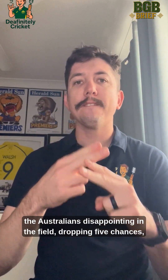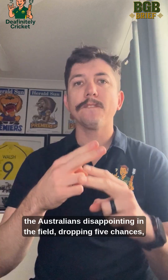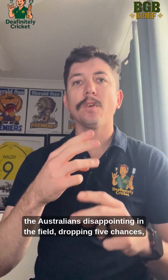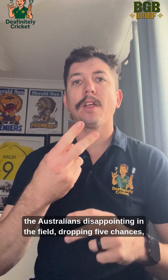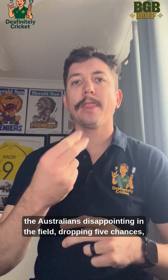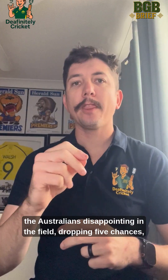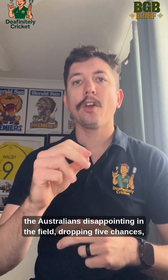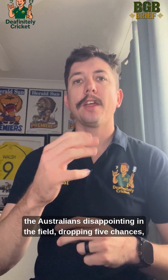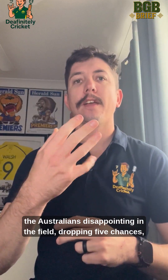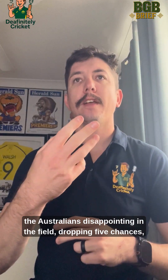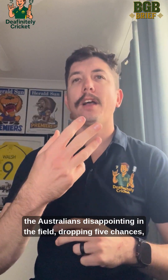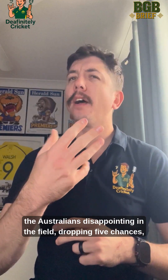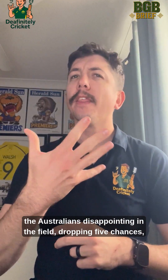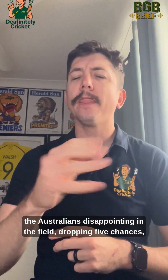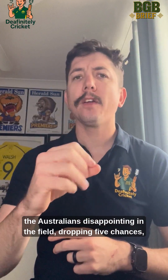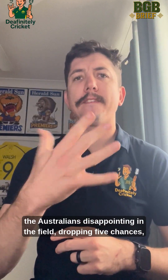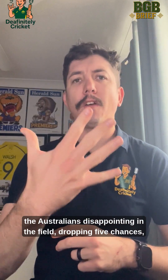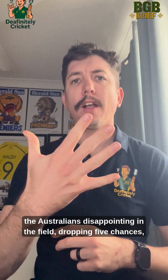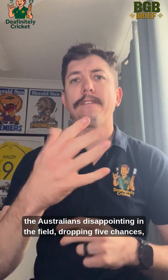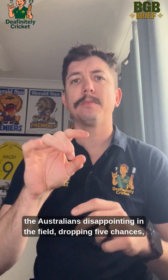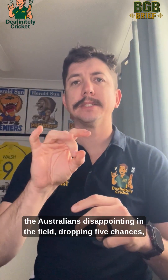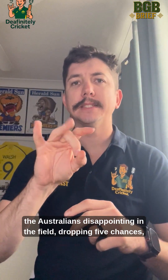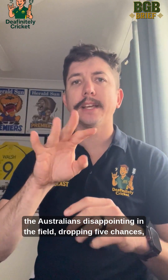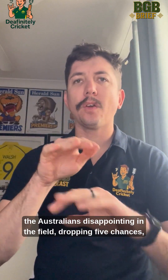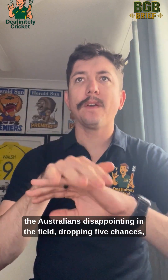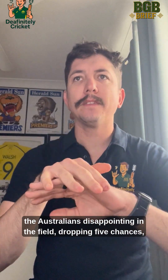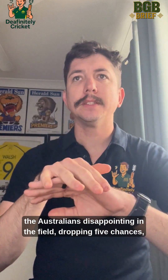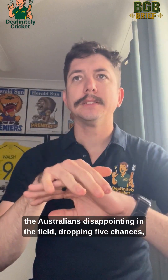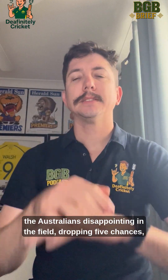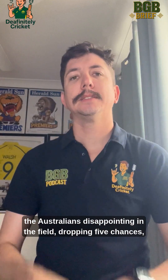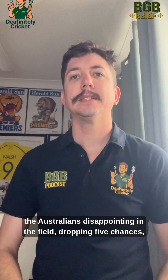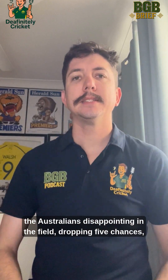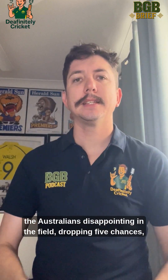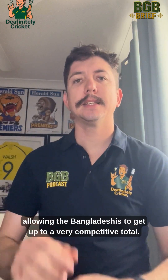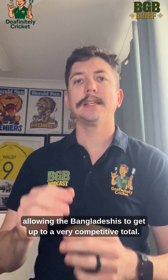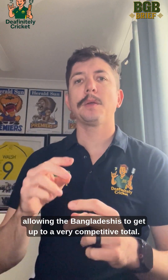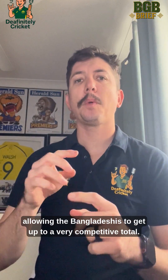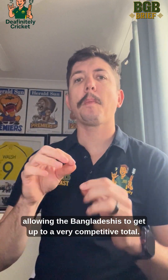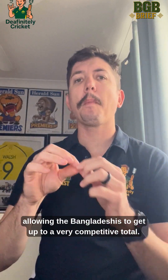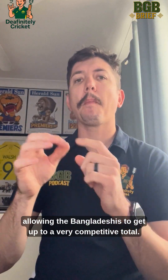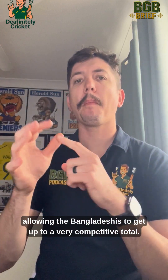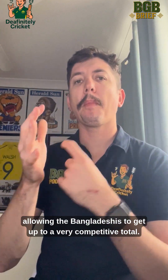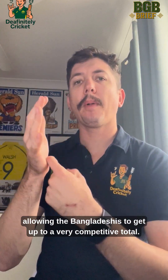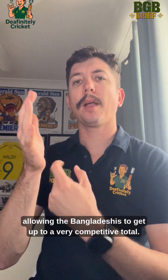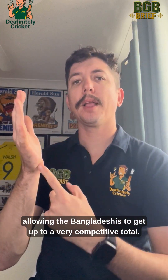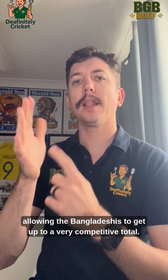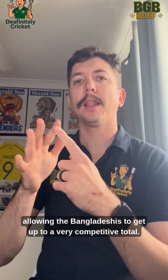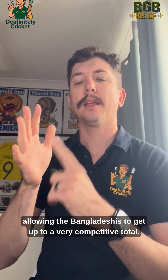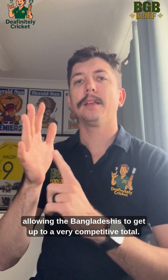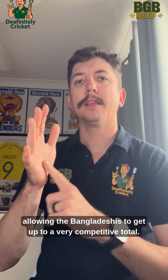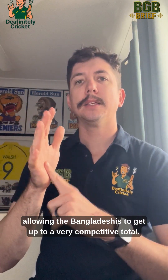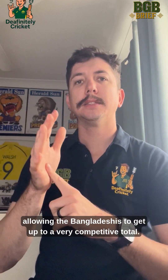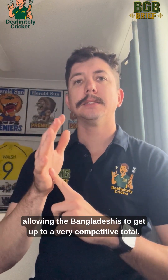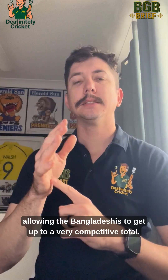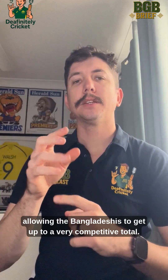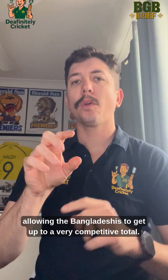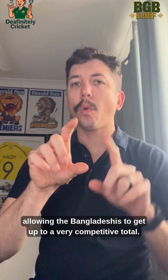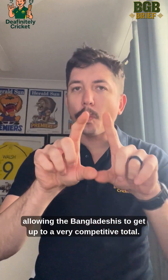Australians disappointing in the field, dropping 5 chances, allowing the Bangladeshis to get up to a very